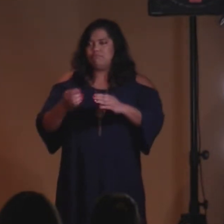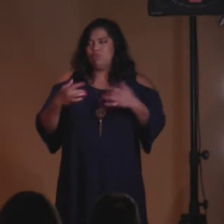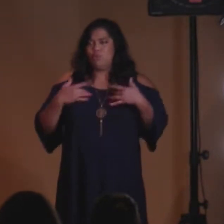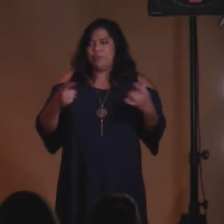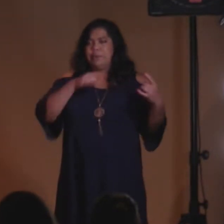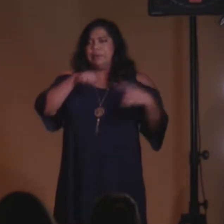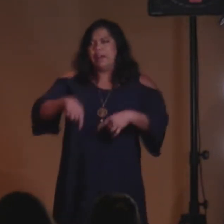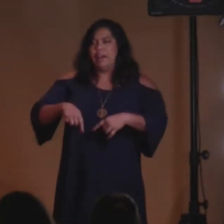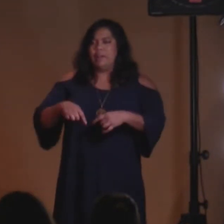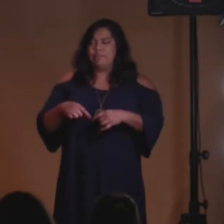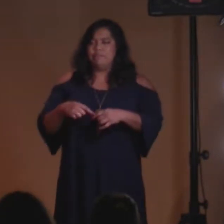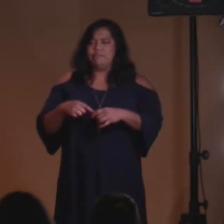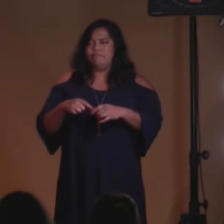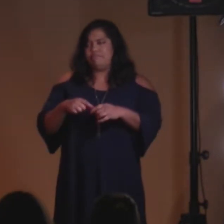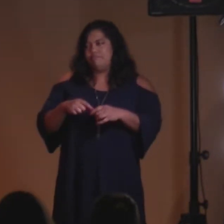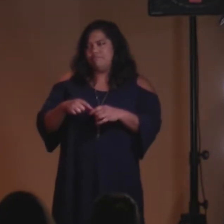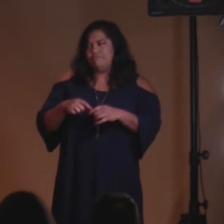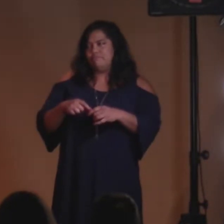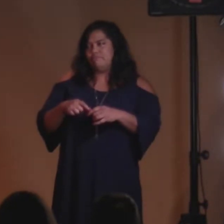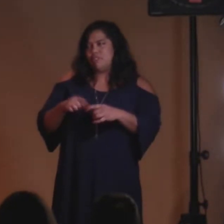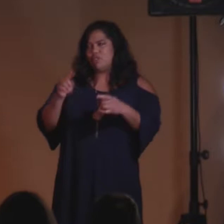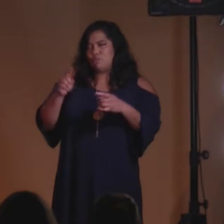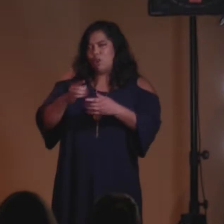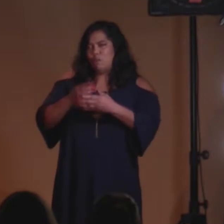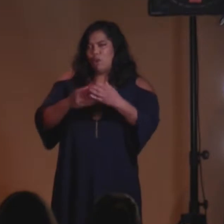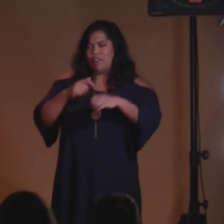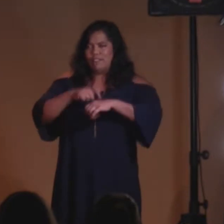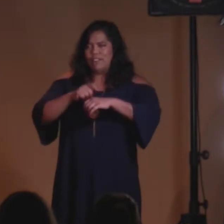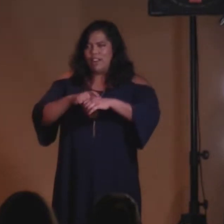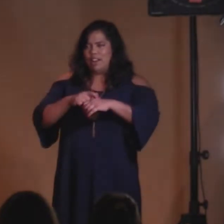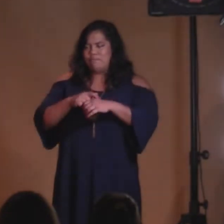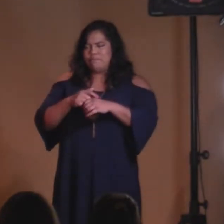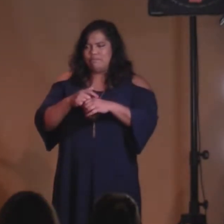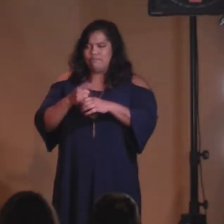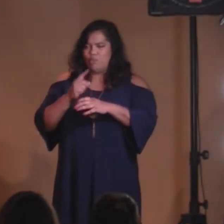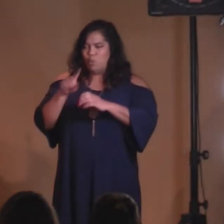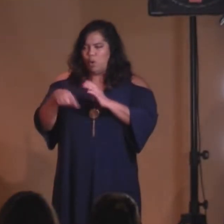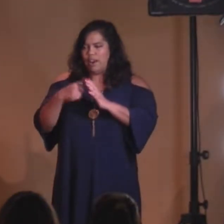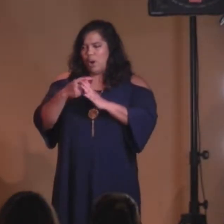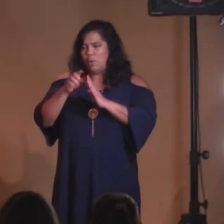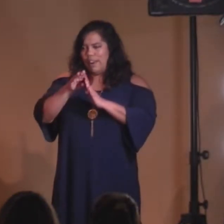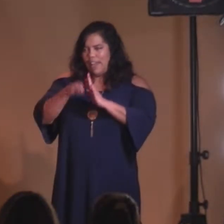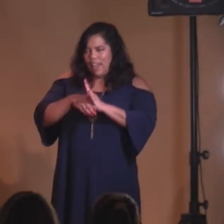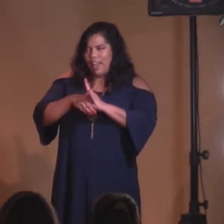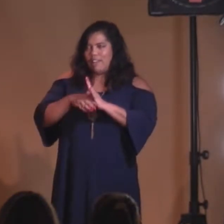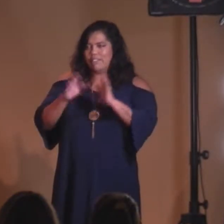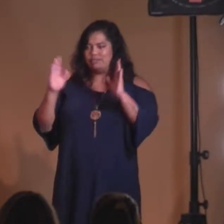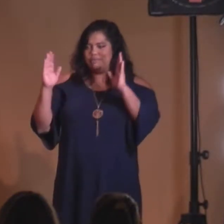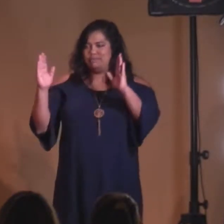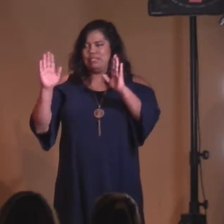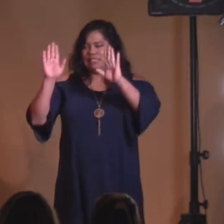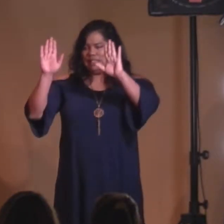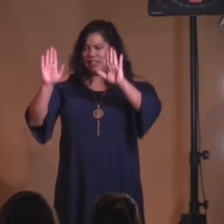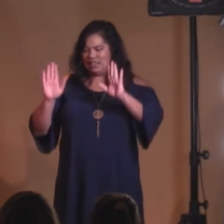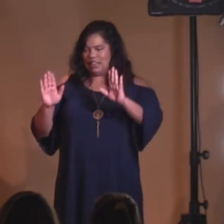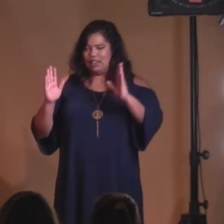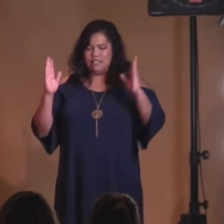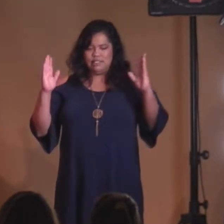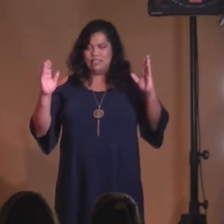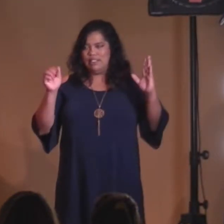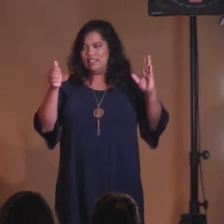of right now, you're only here a small portion of the time, between these parentheses of